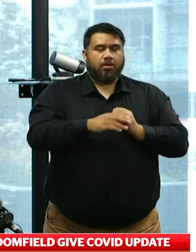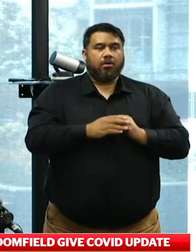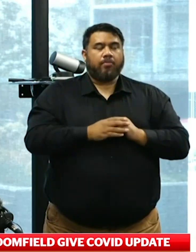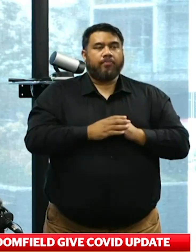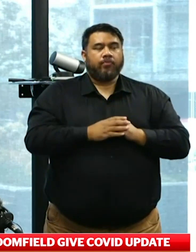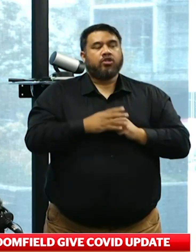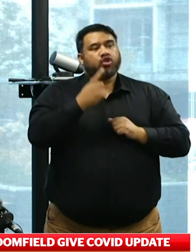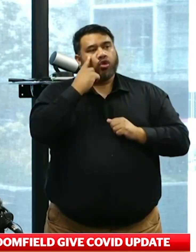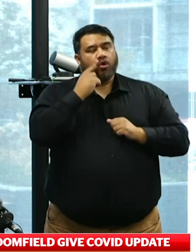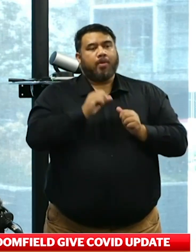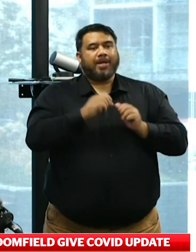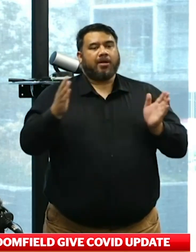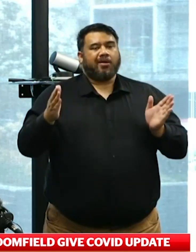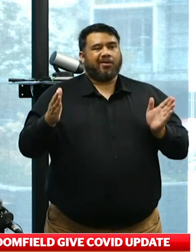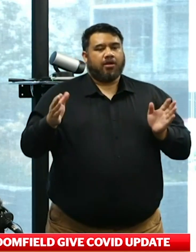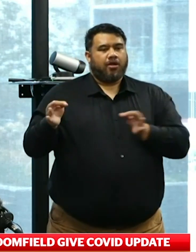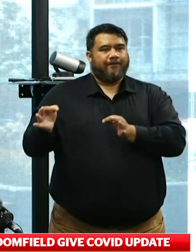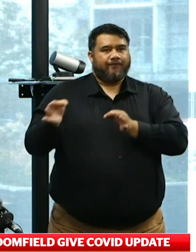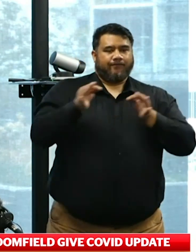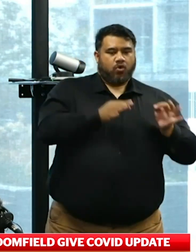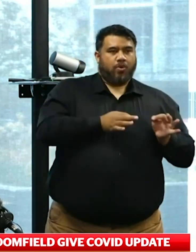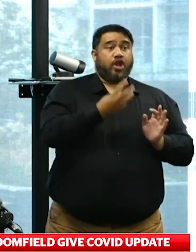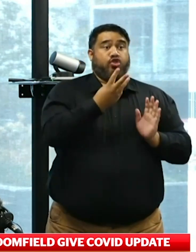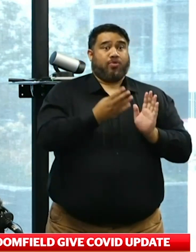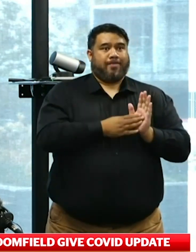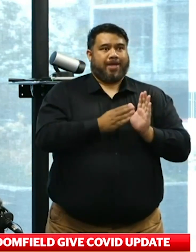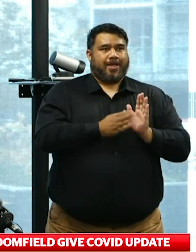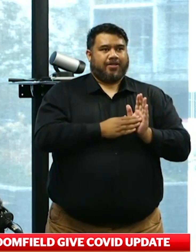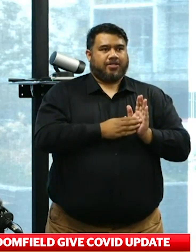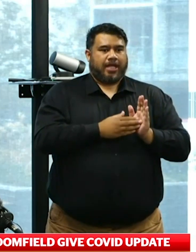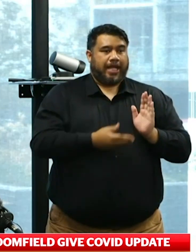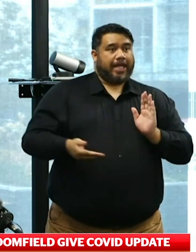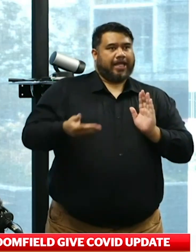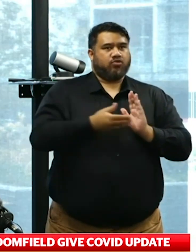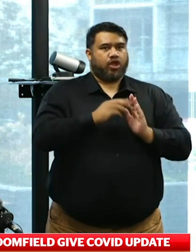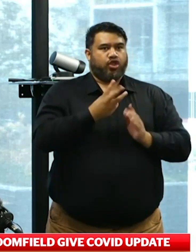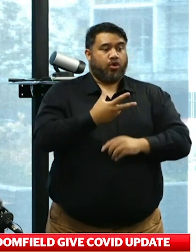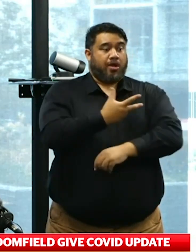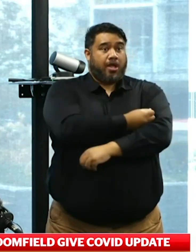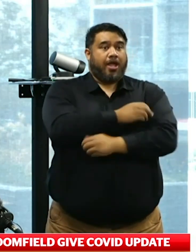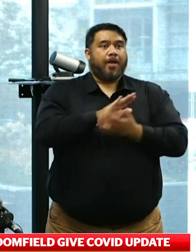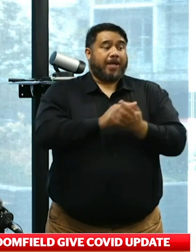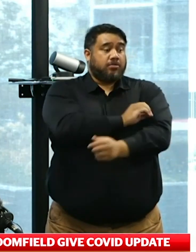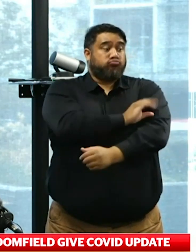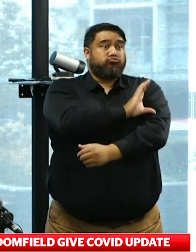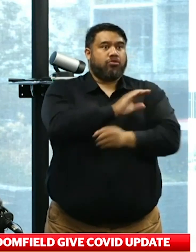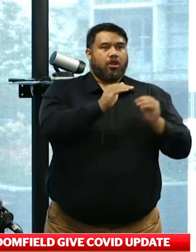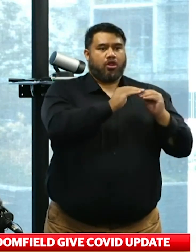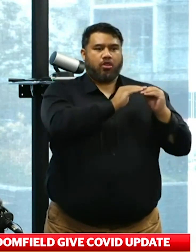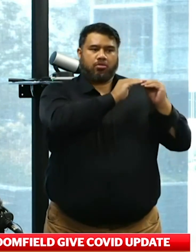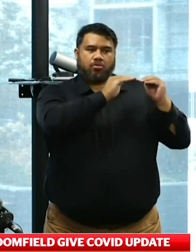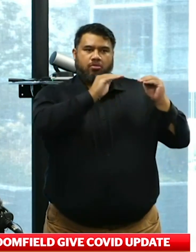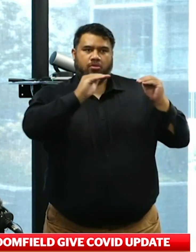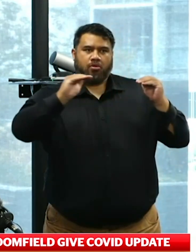period. So bringing it forward to 3 months now, as they've done in the UK very recently and in most Australian states,